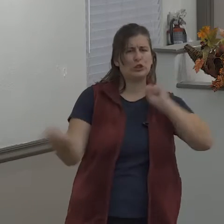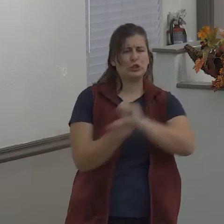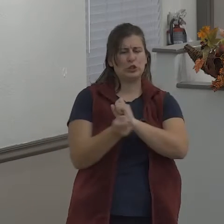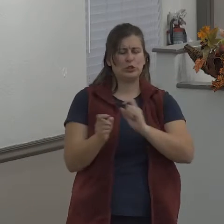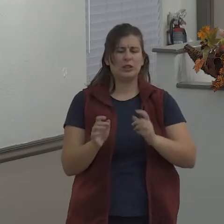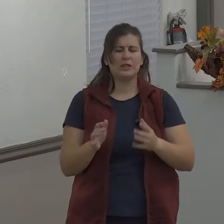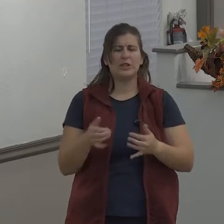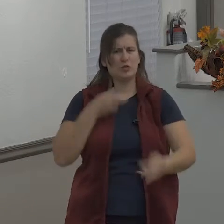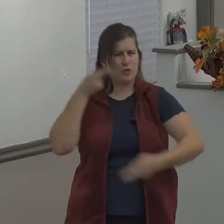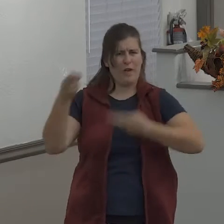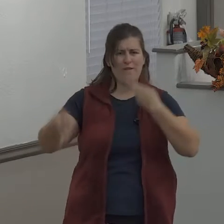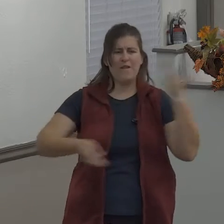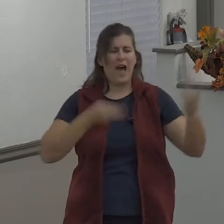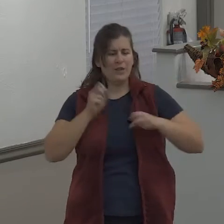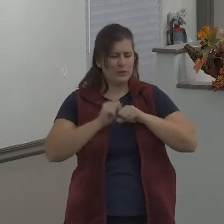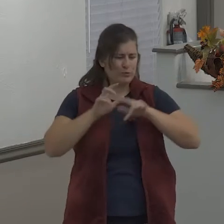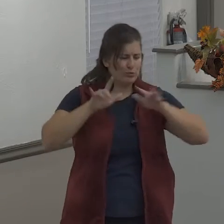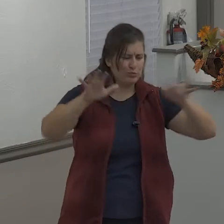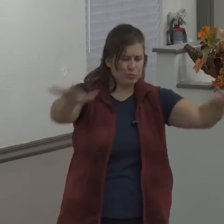What a revival.